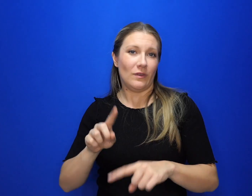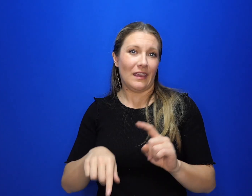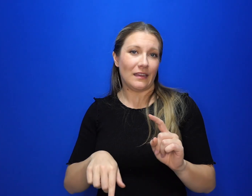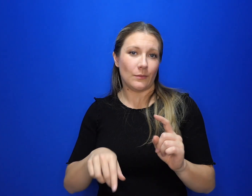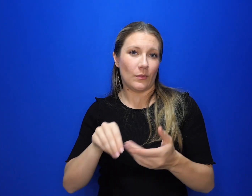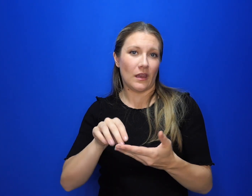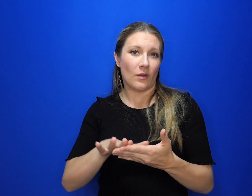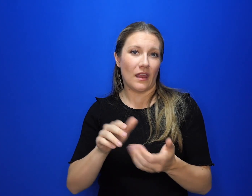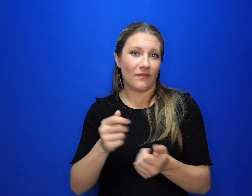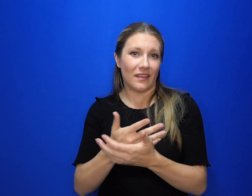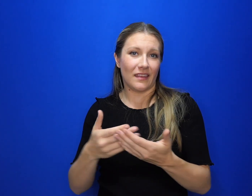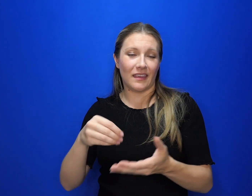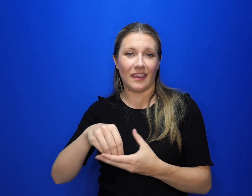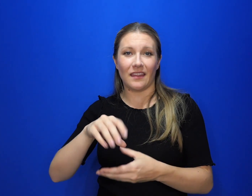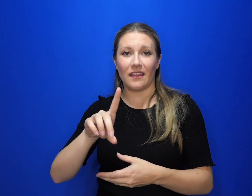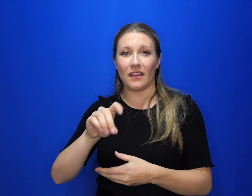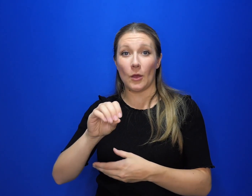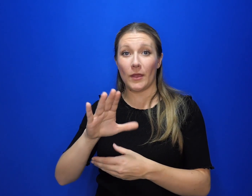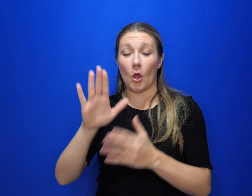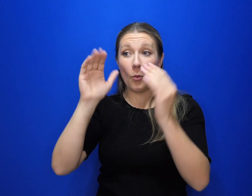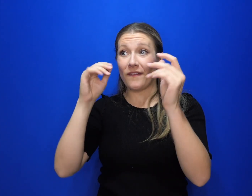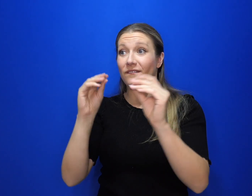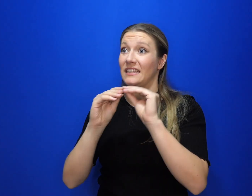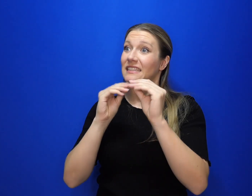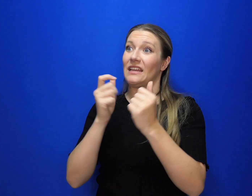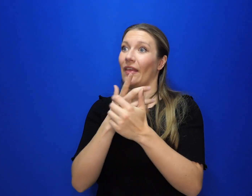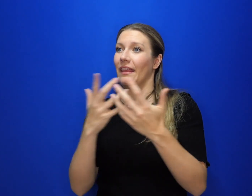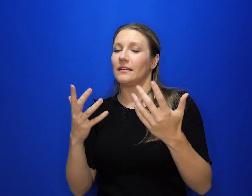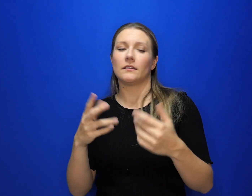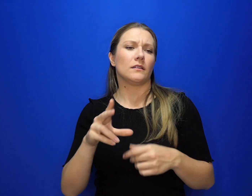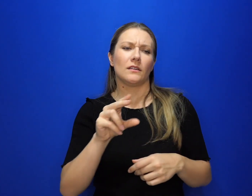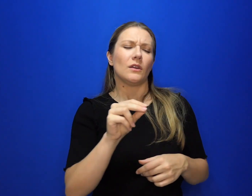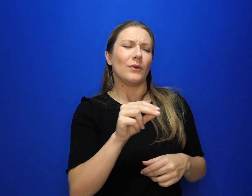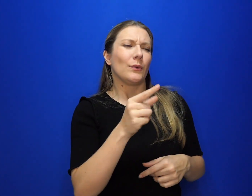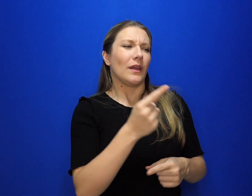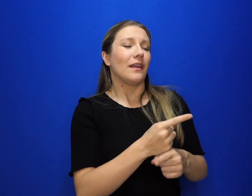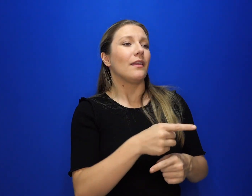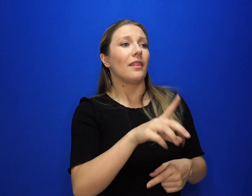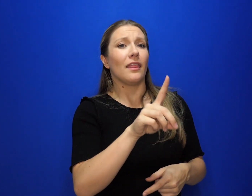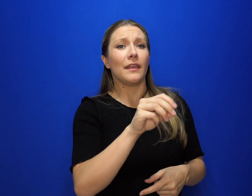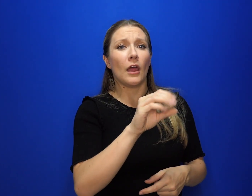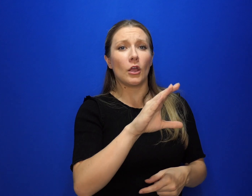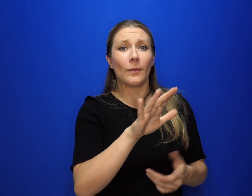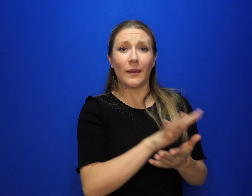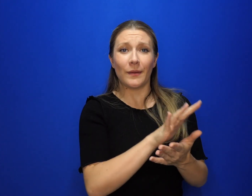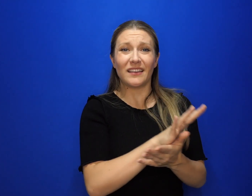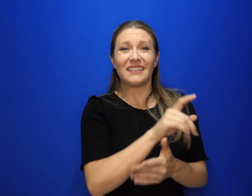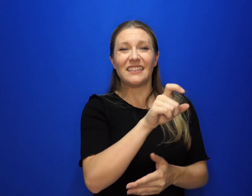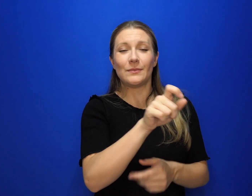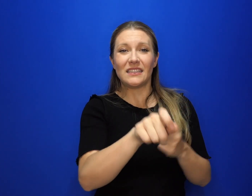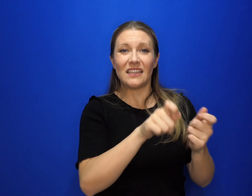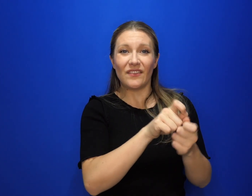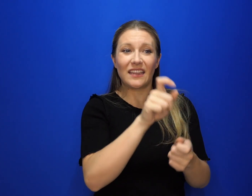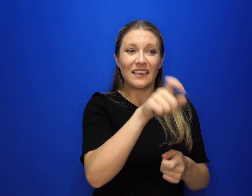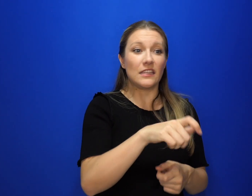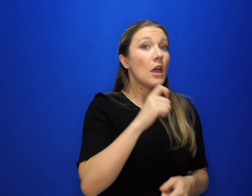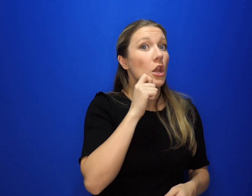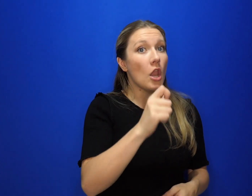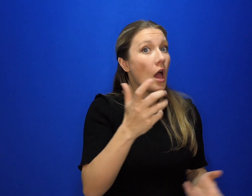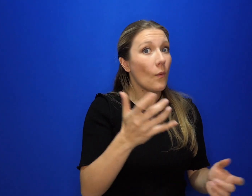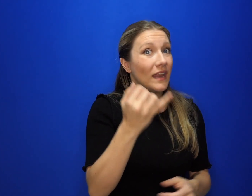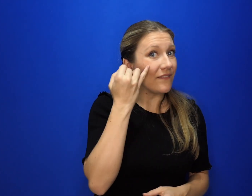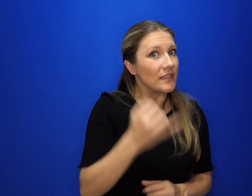fixes everything. You know? Right. The document really should be very specific needs, Right. not what